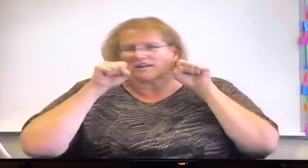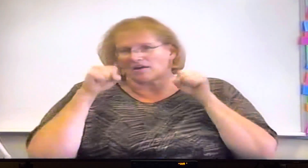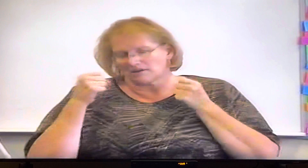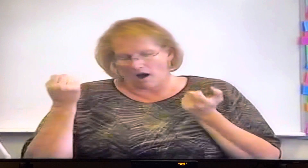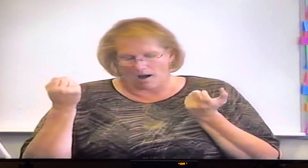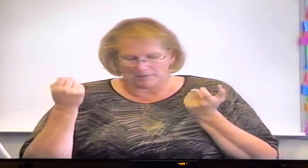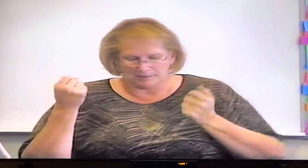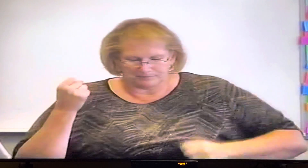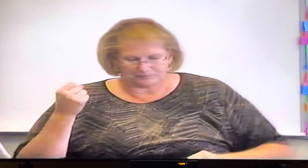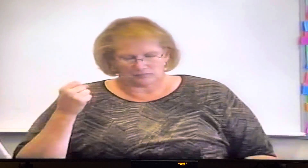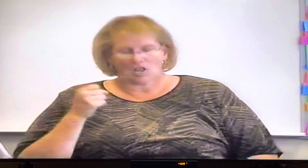on a cob.